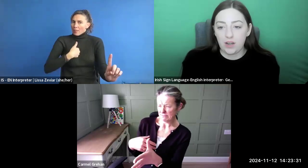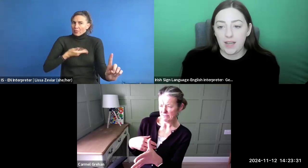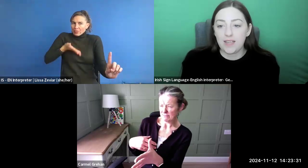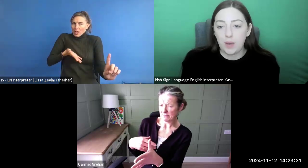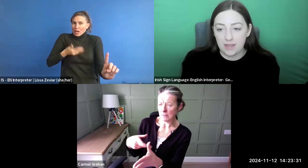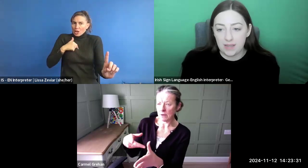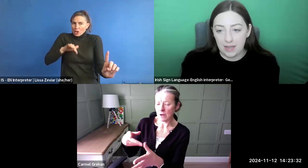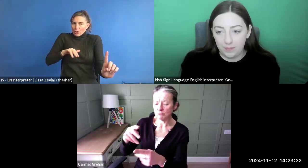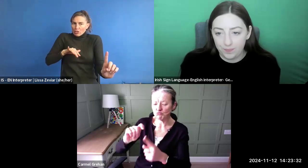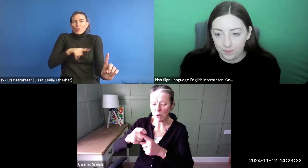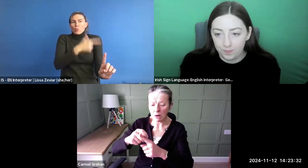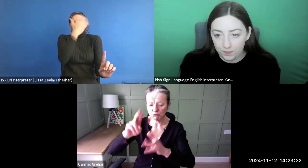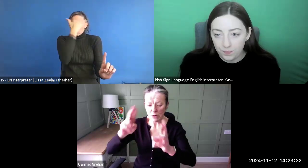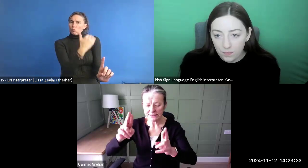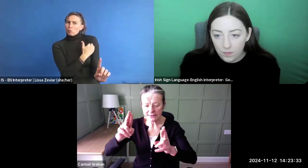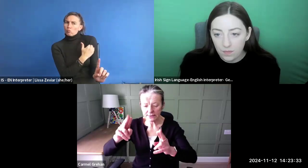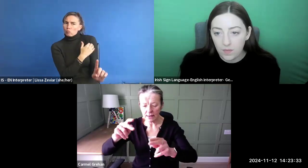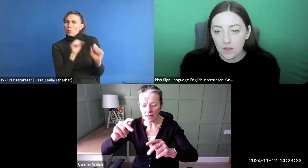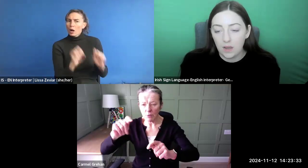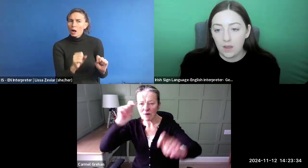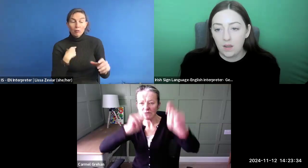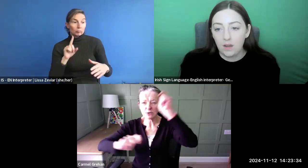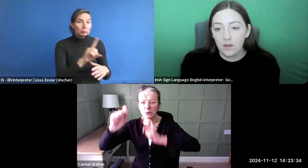do that learning independently.